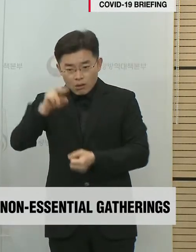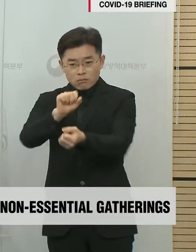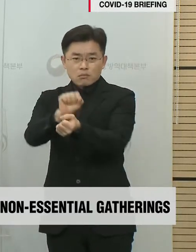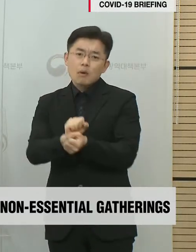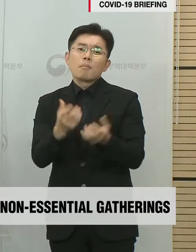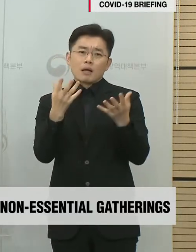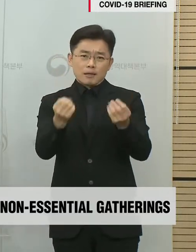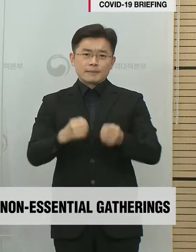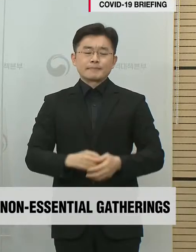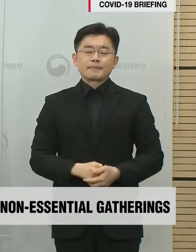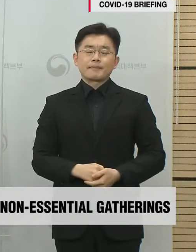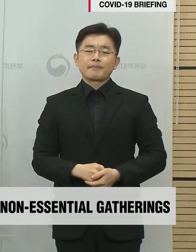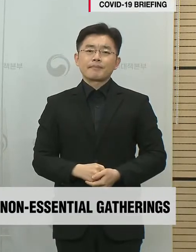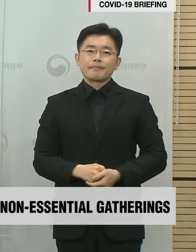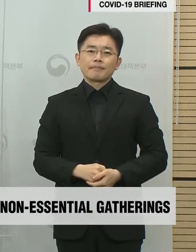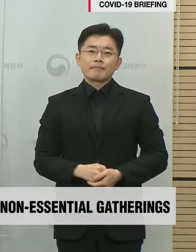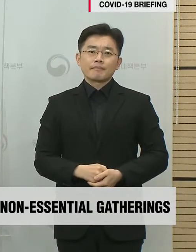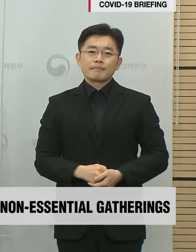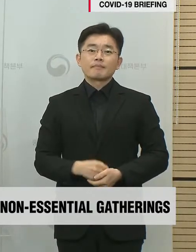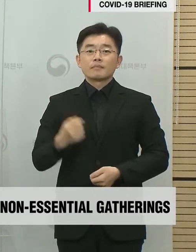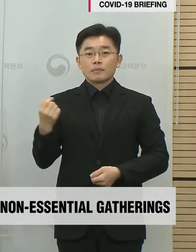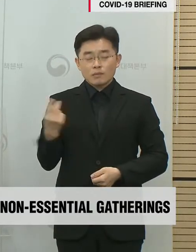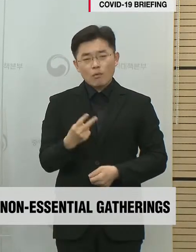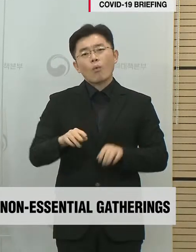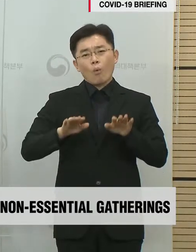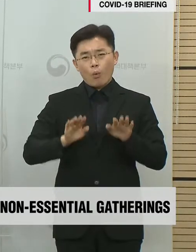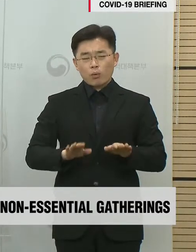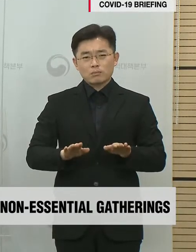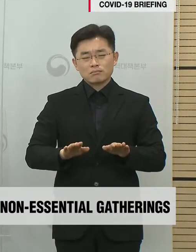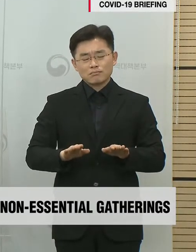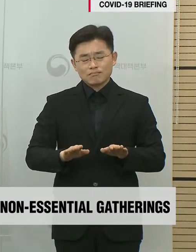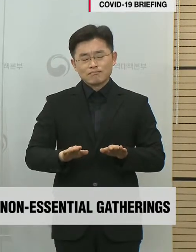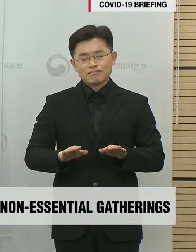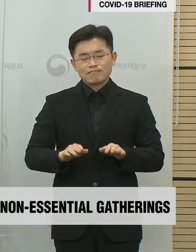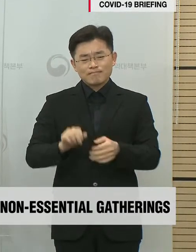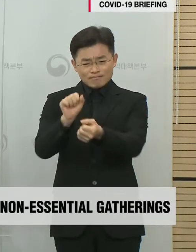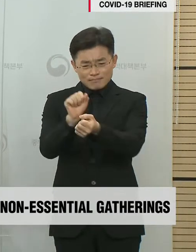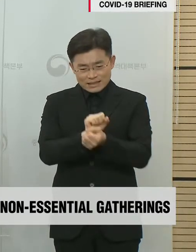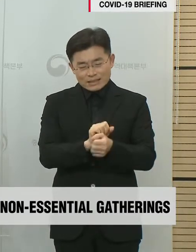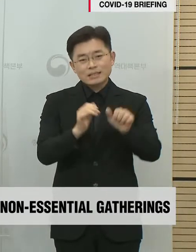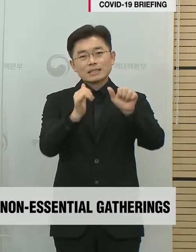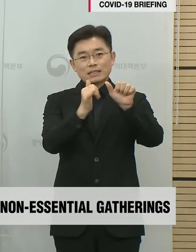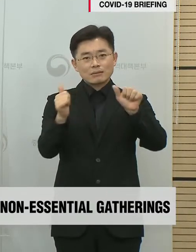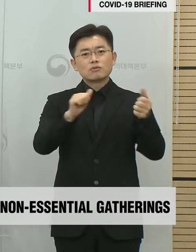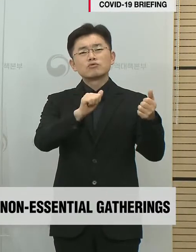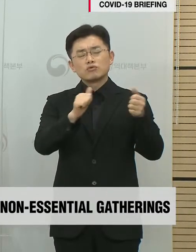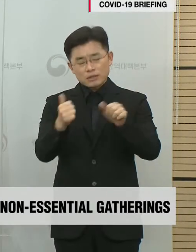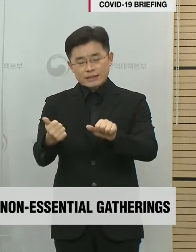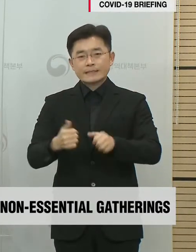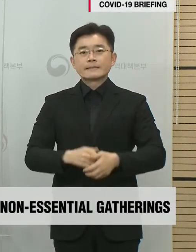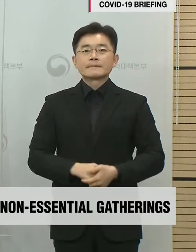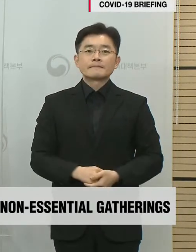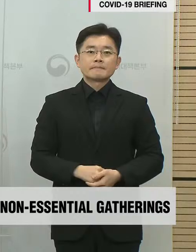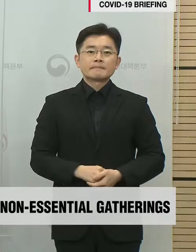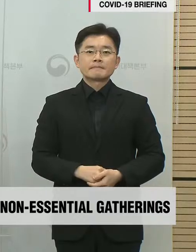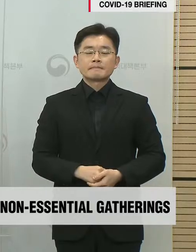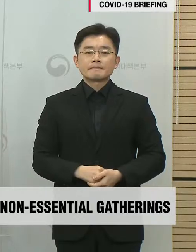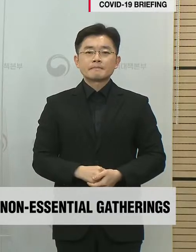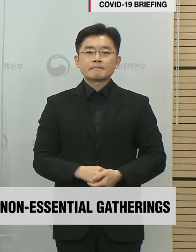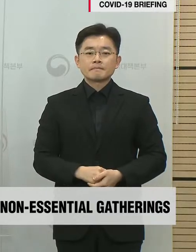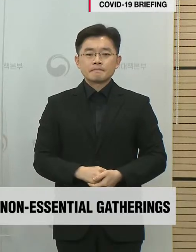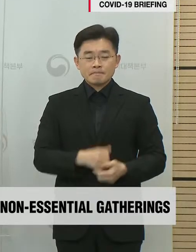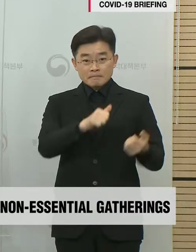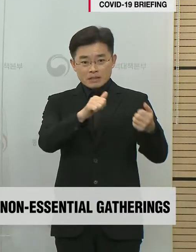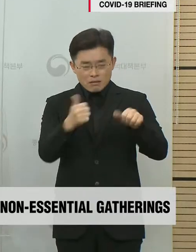as silent spreaders, as well with our outside our quarantine capacity. And we have reported of